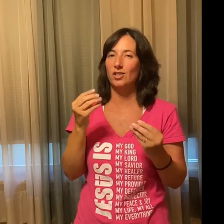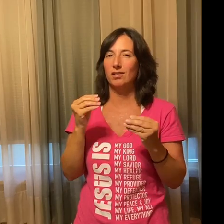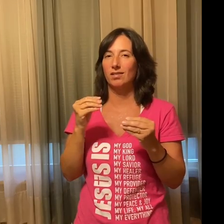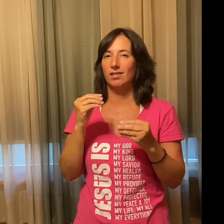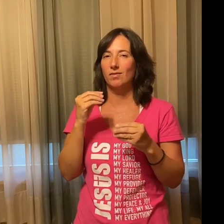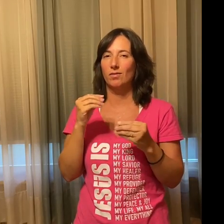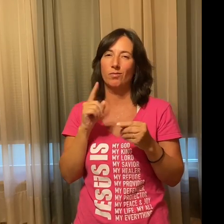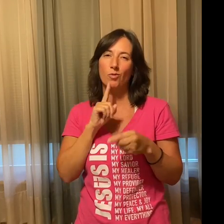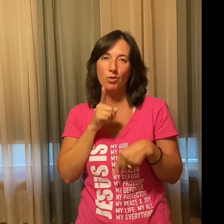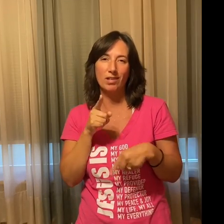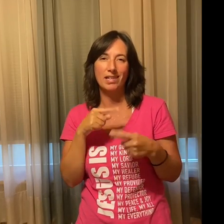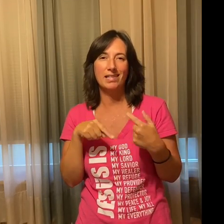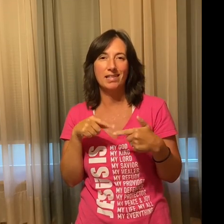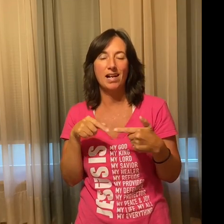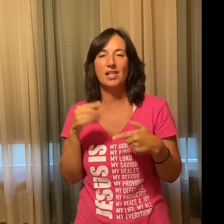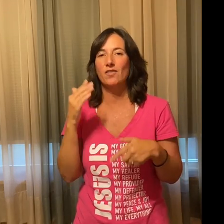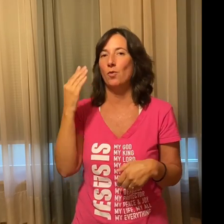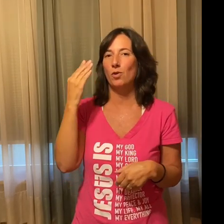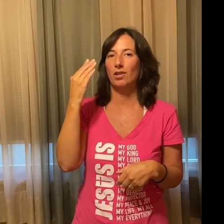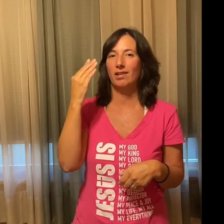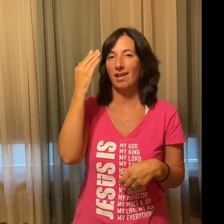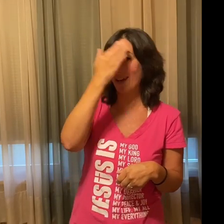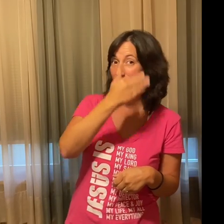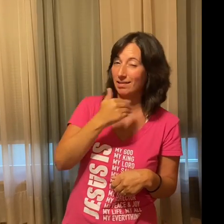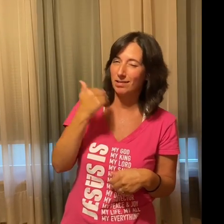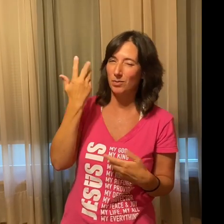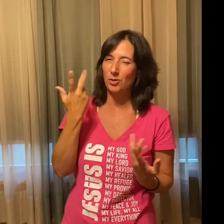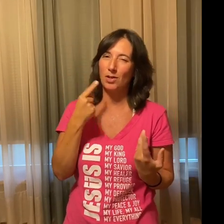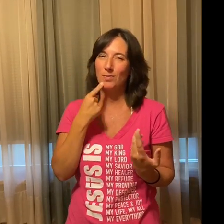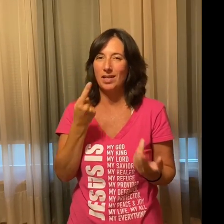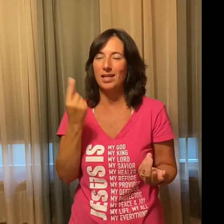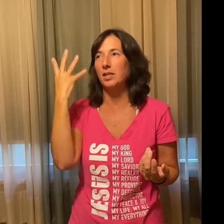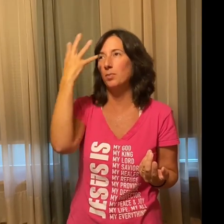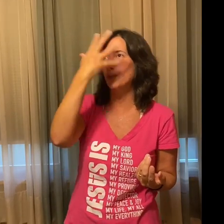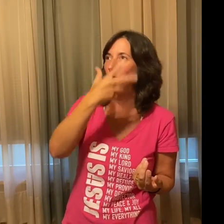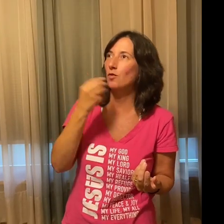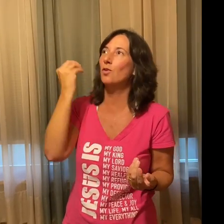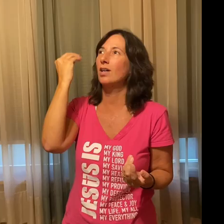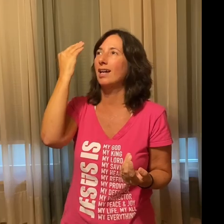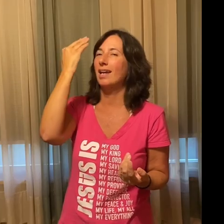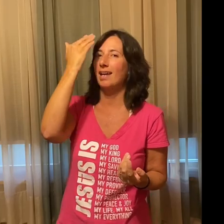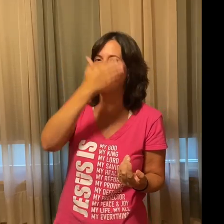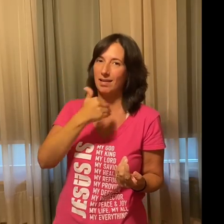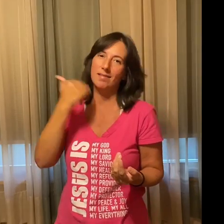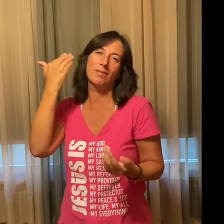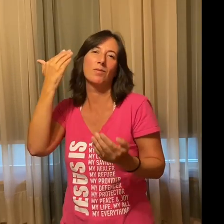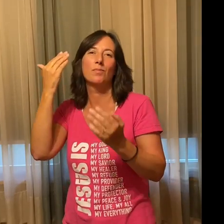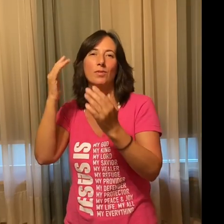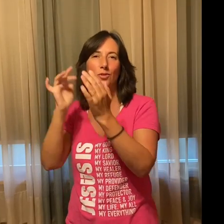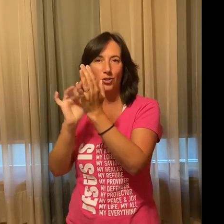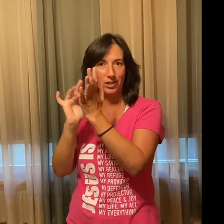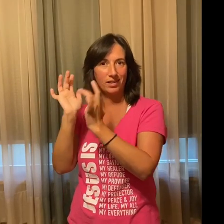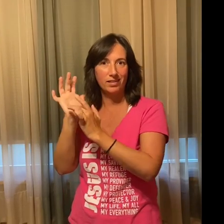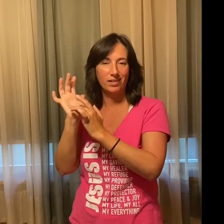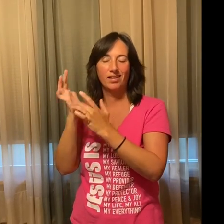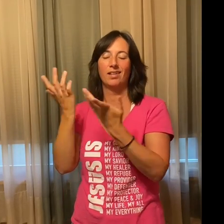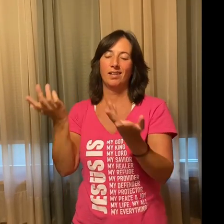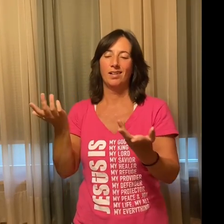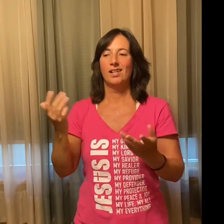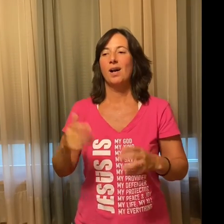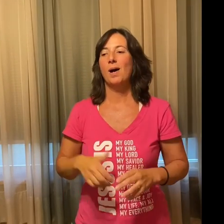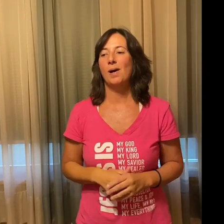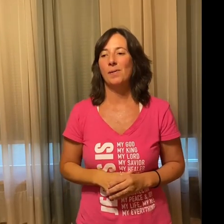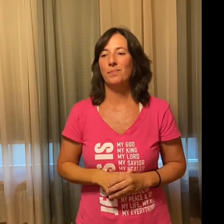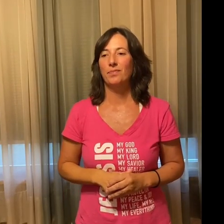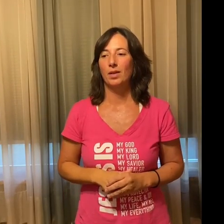This is really a sign for handsome, so I'm saying beautiful, handsome Jesus.